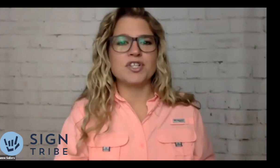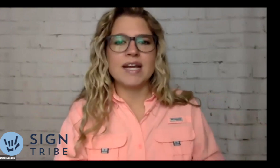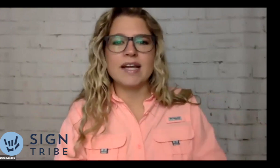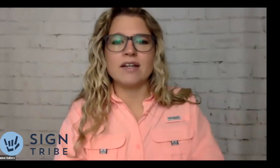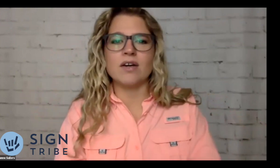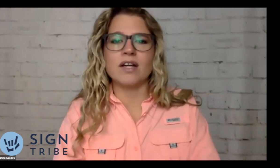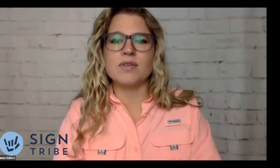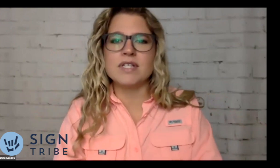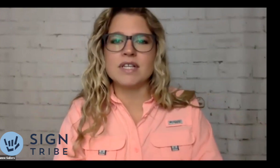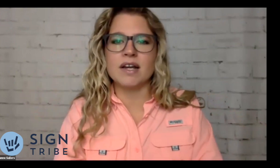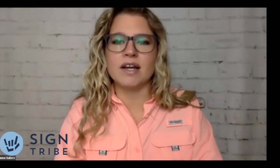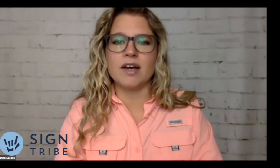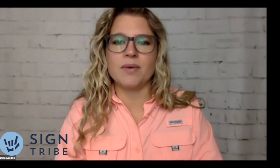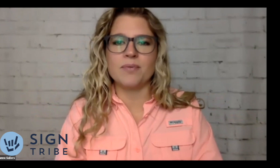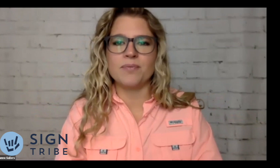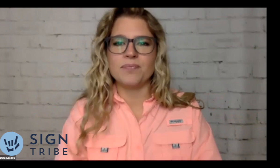hand. All right, Luciana, go.